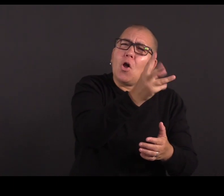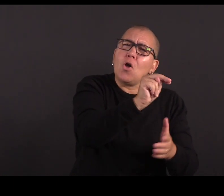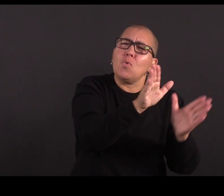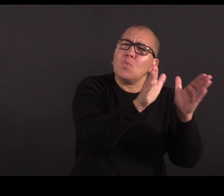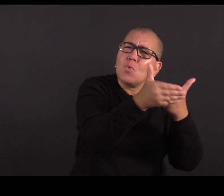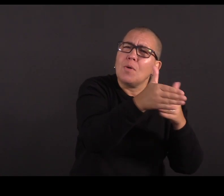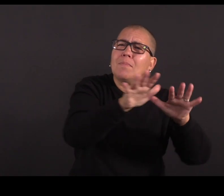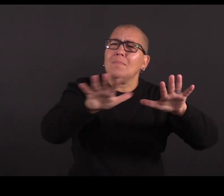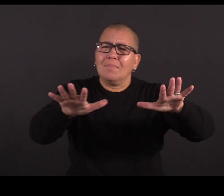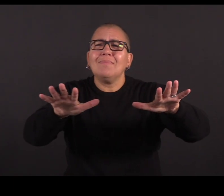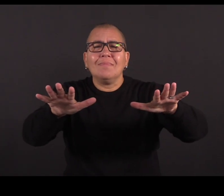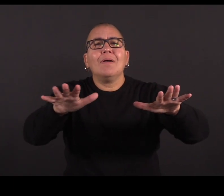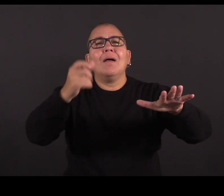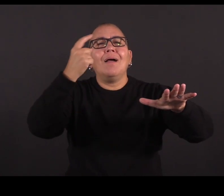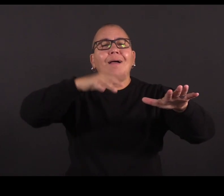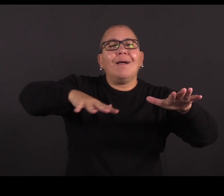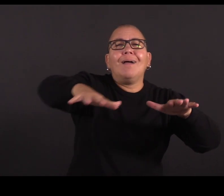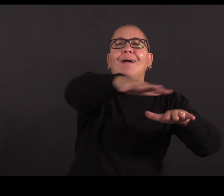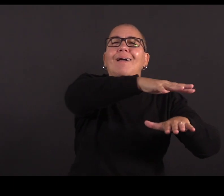be shared.